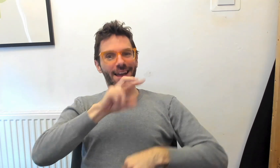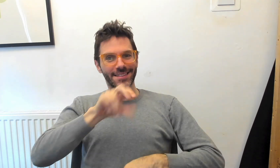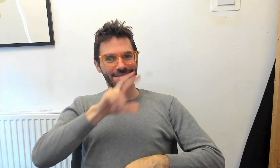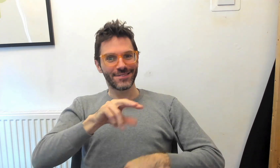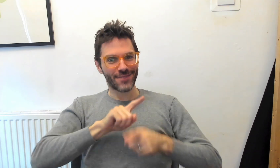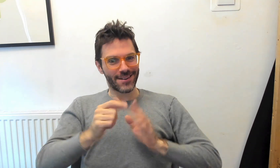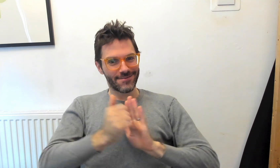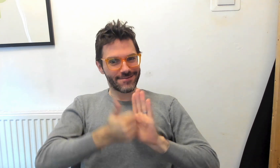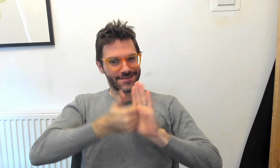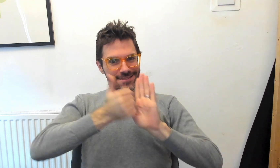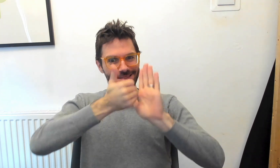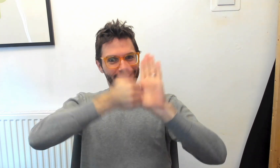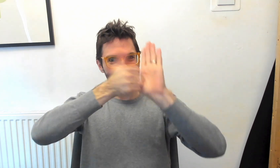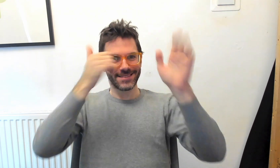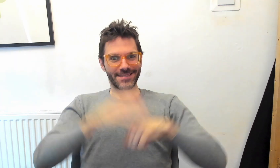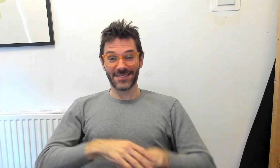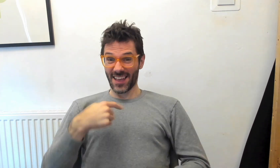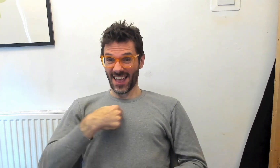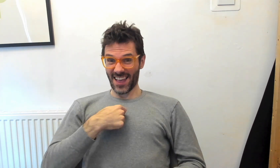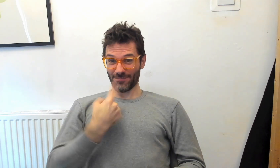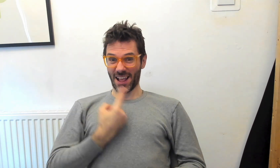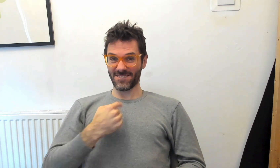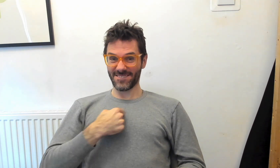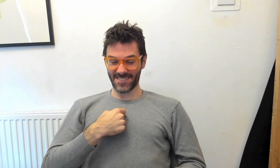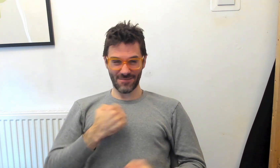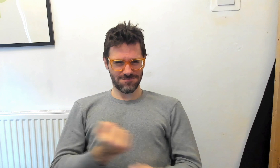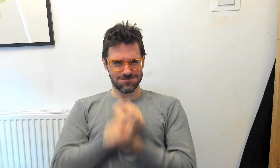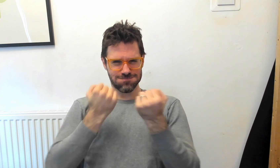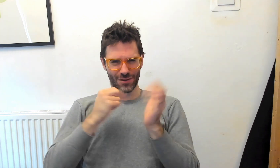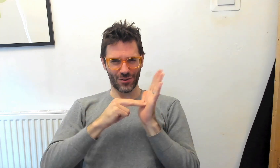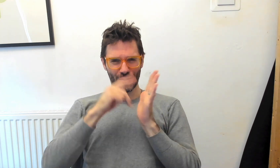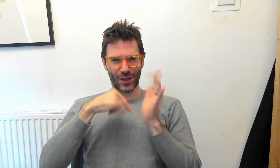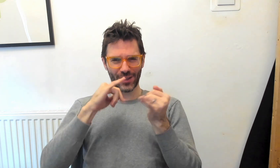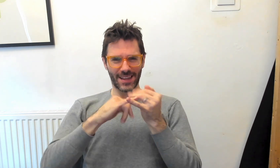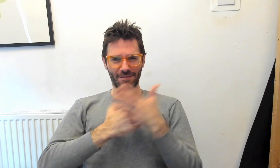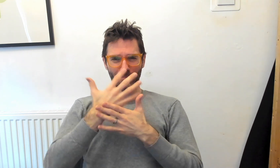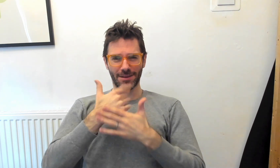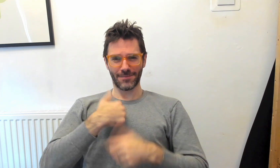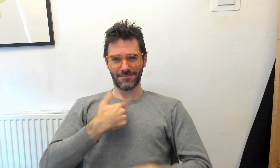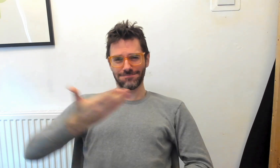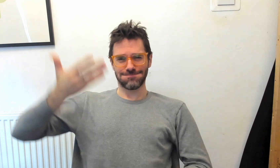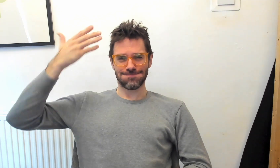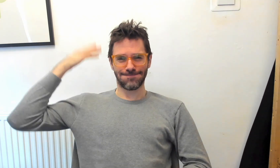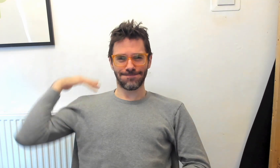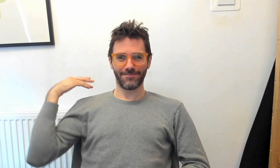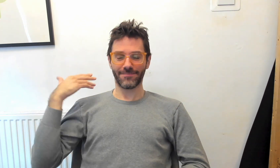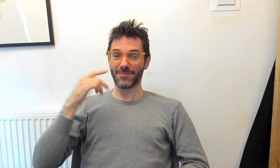and improve your skills in that area. I was a strong Node.js developer myself, and I